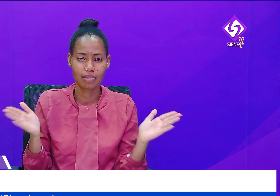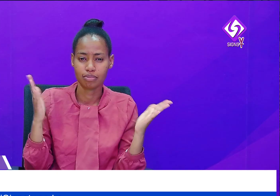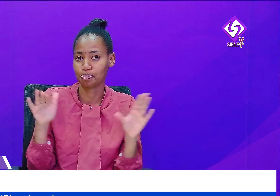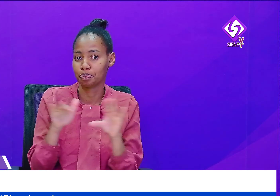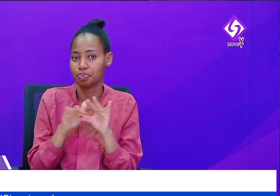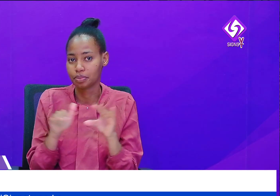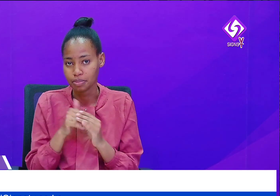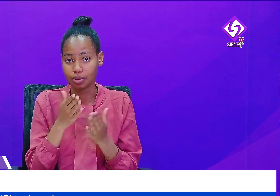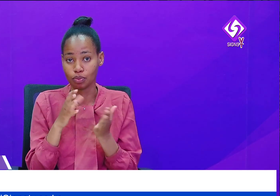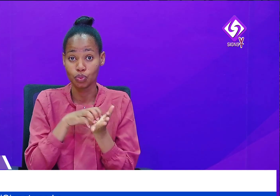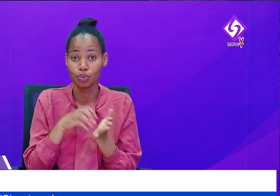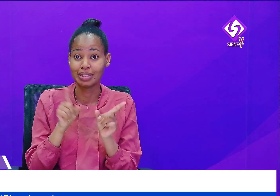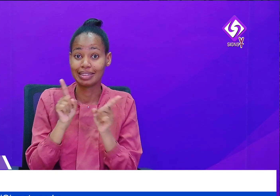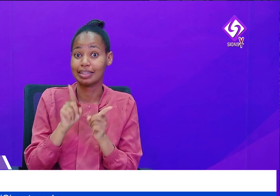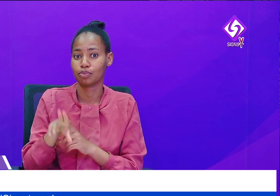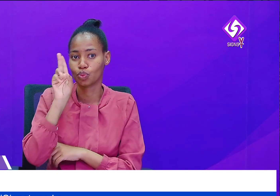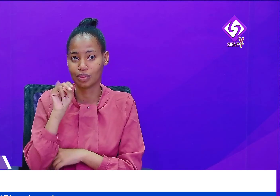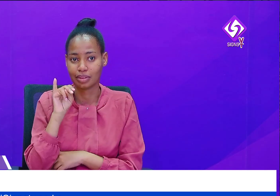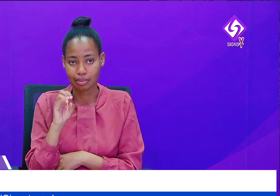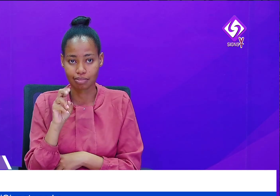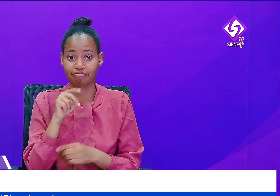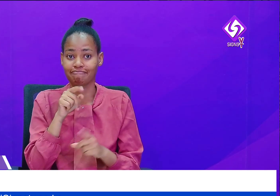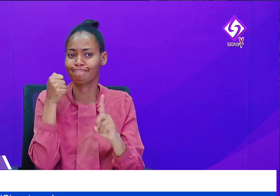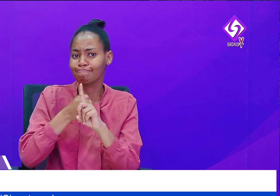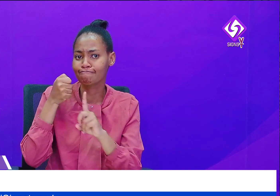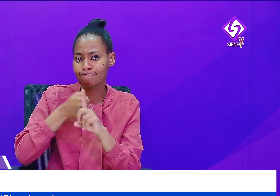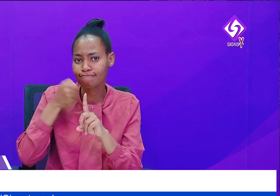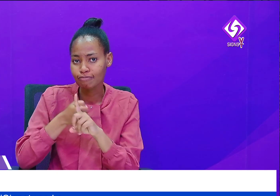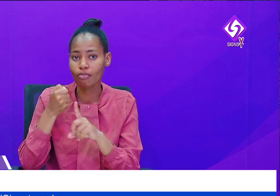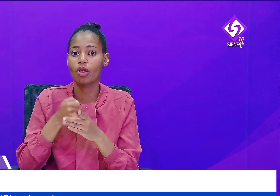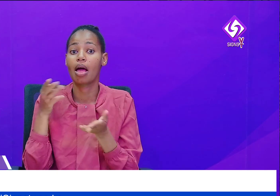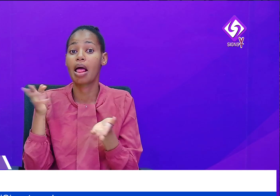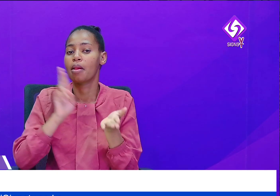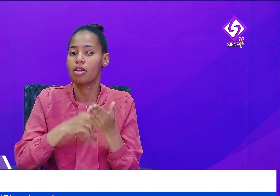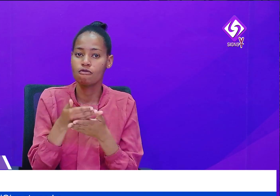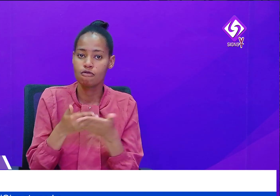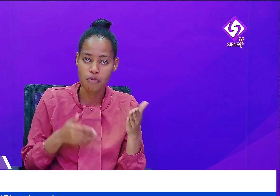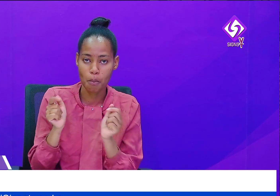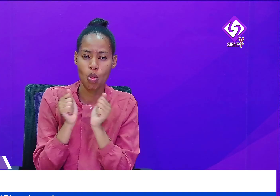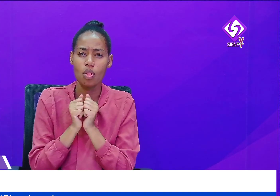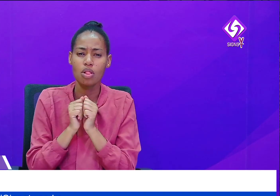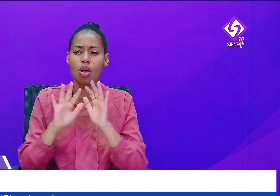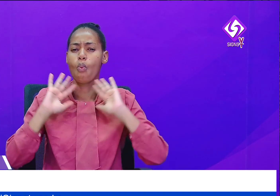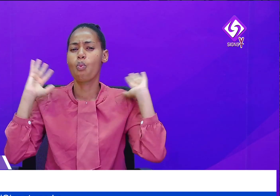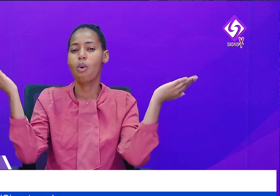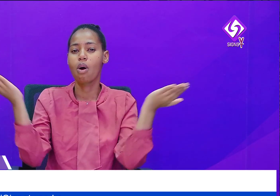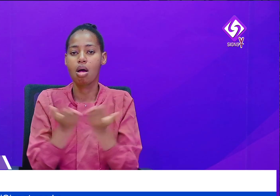On to our first item. President William Ruto has urged member states of the United Nations to advocate